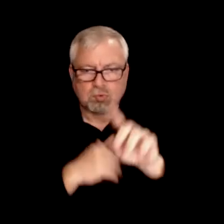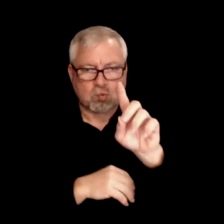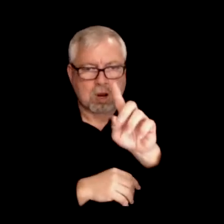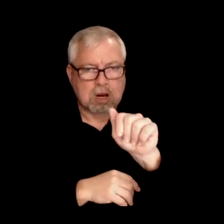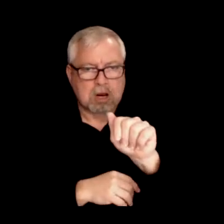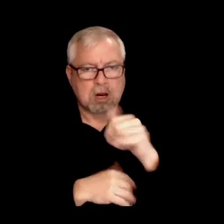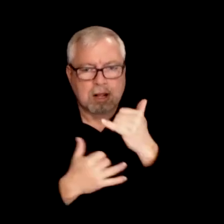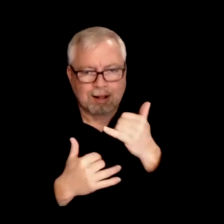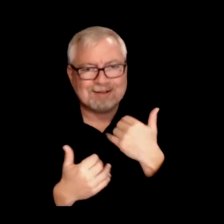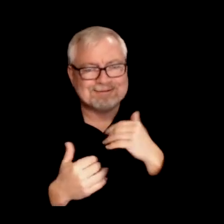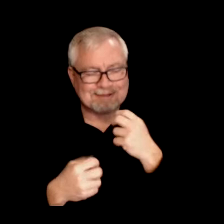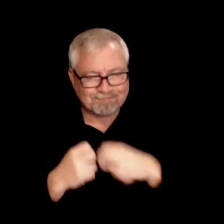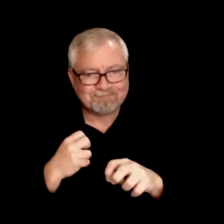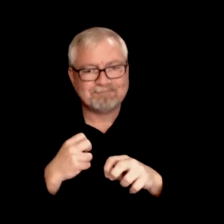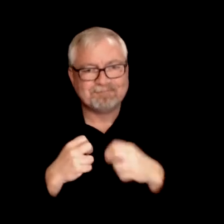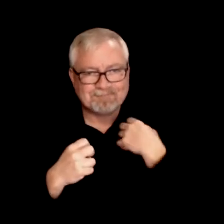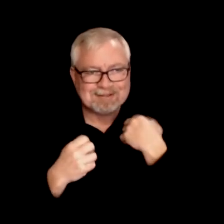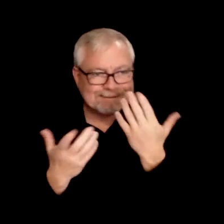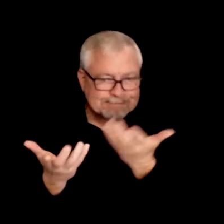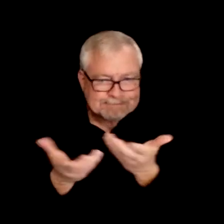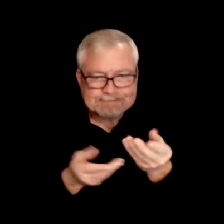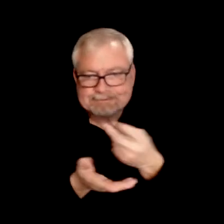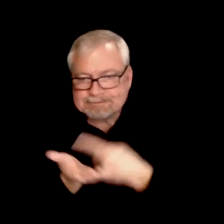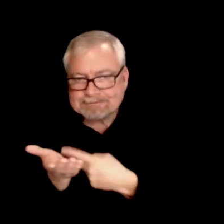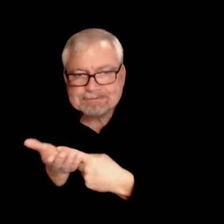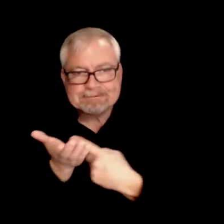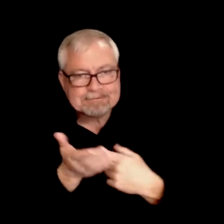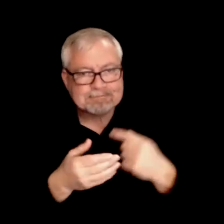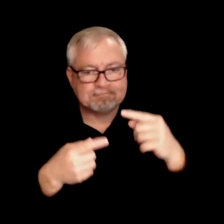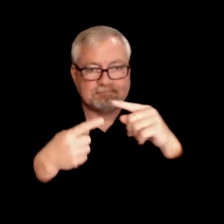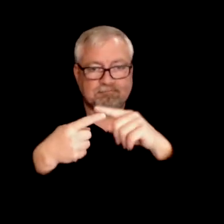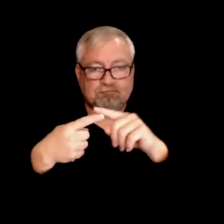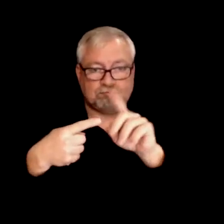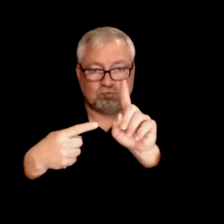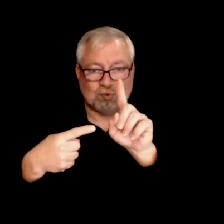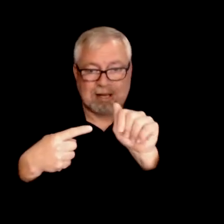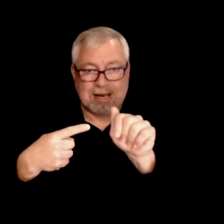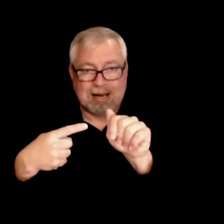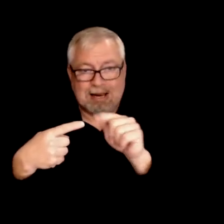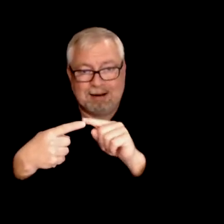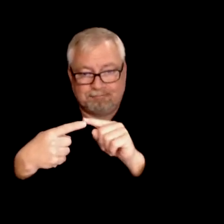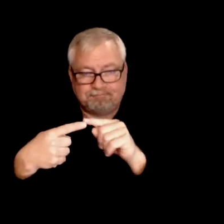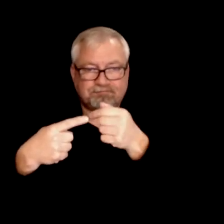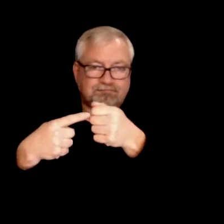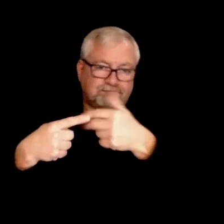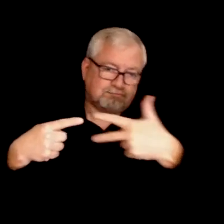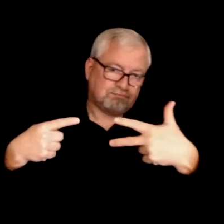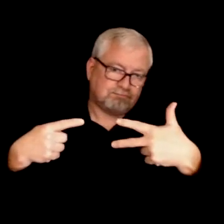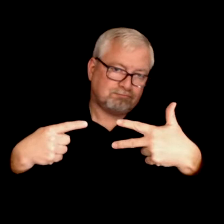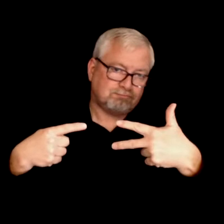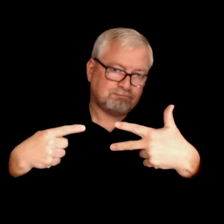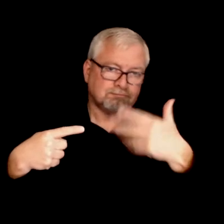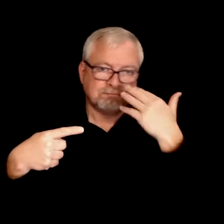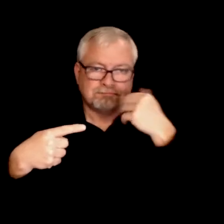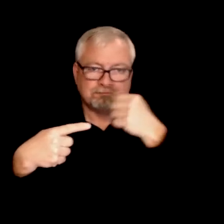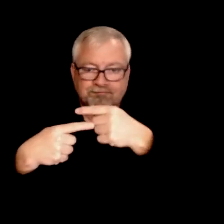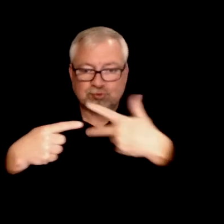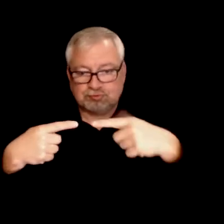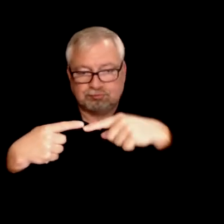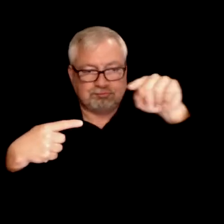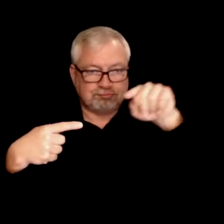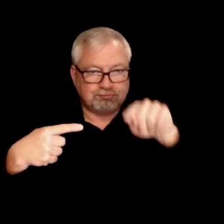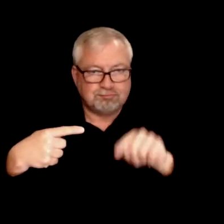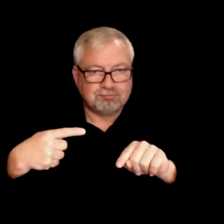to further sub-prioritize that first priority group, because even within that, we knew we wouldn't have enough